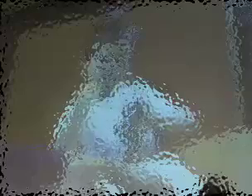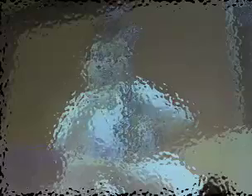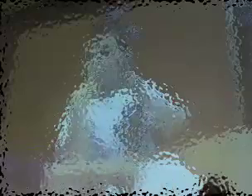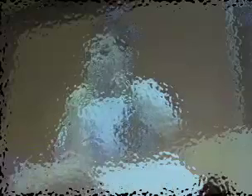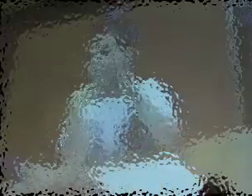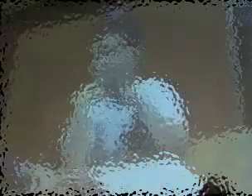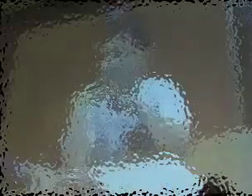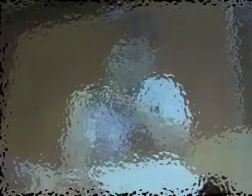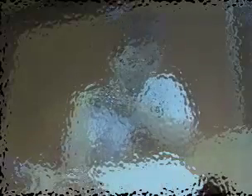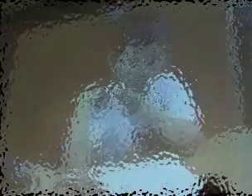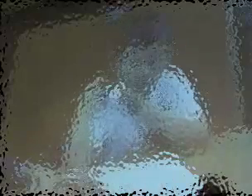is named